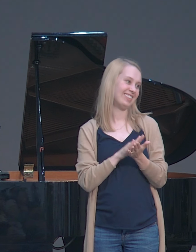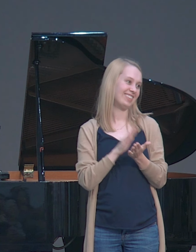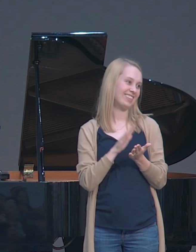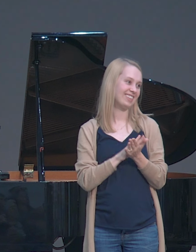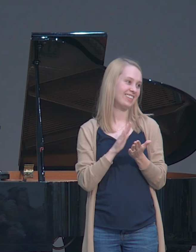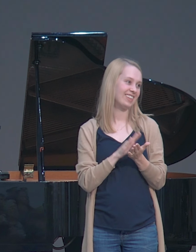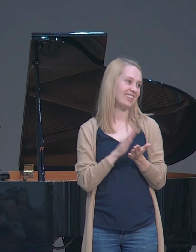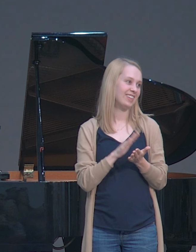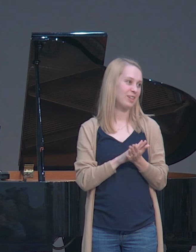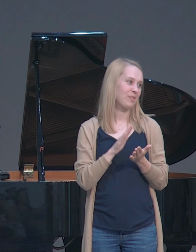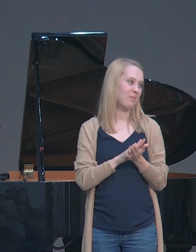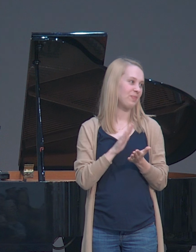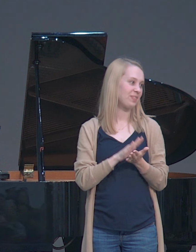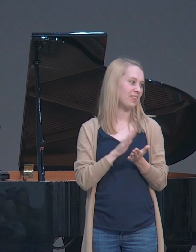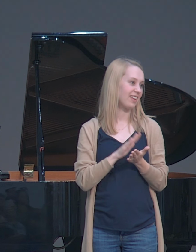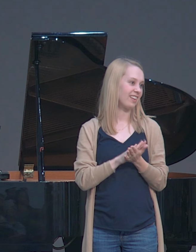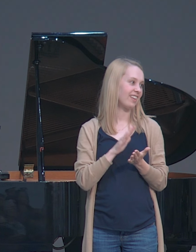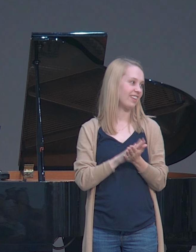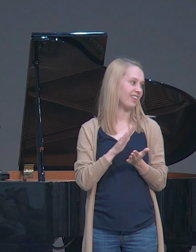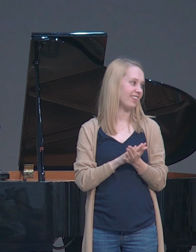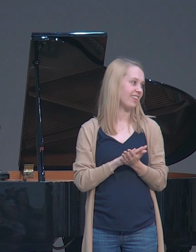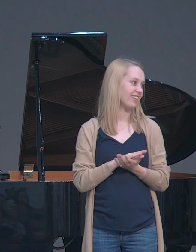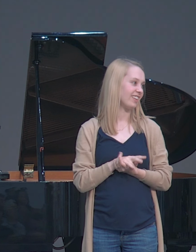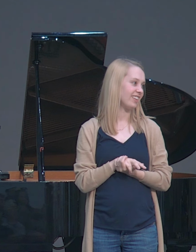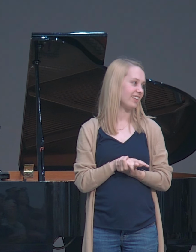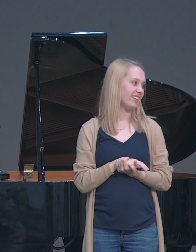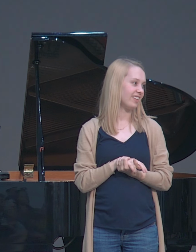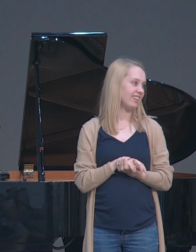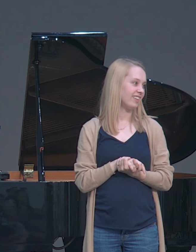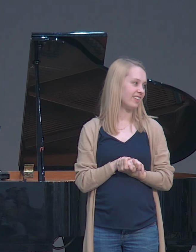you. Yeah.